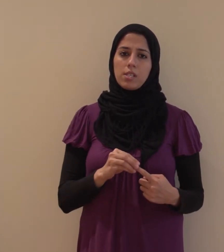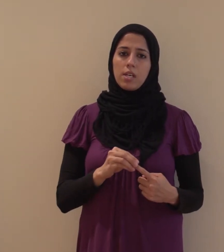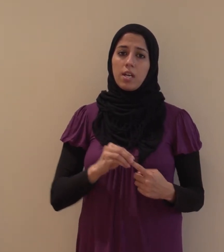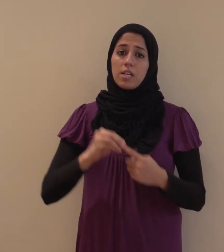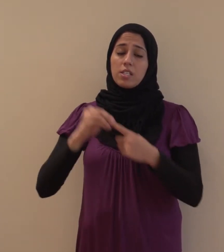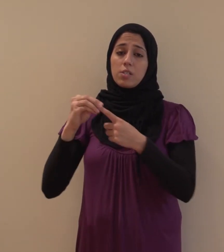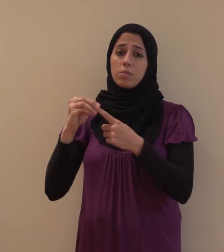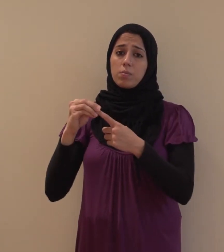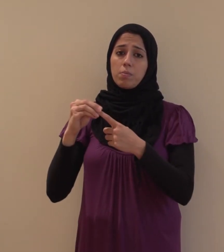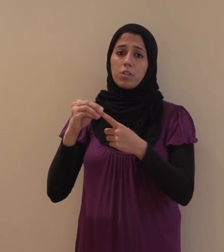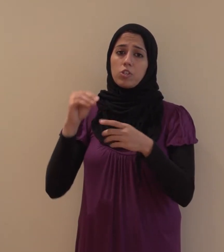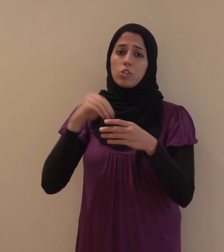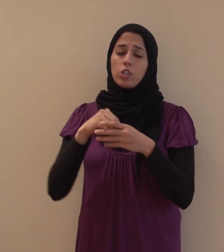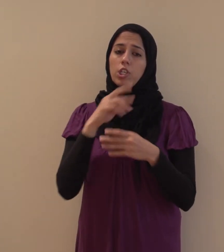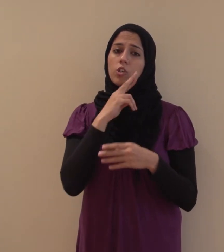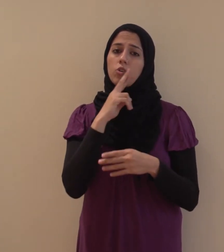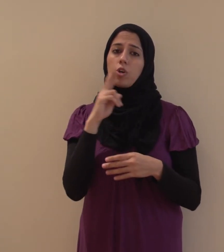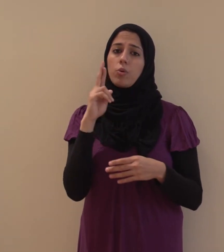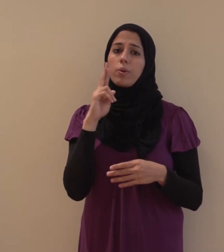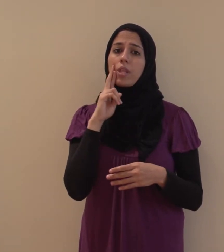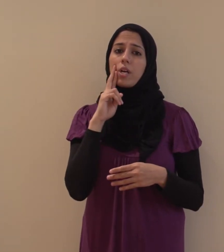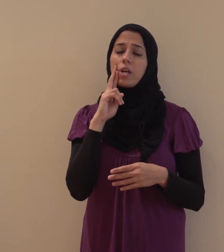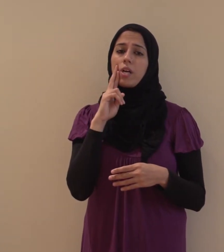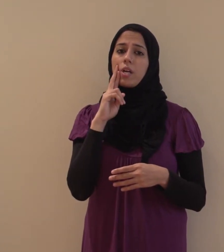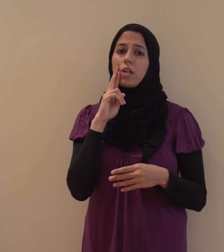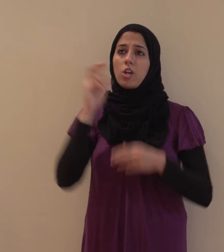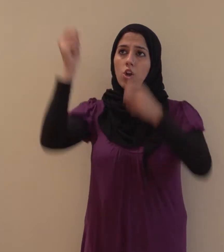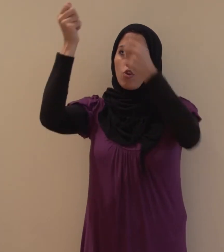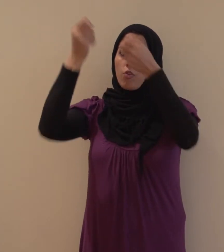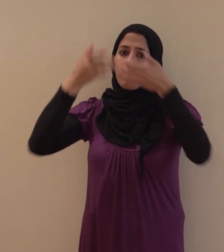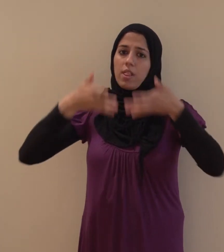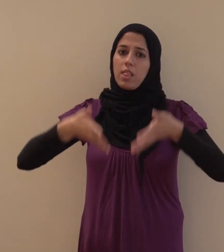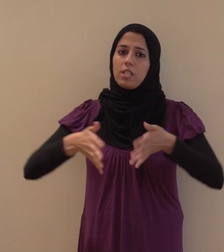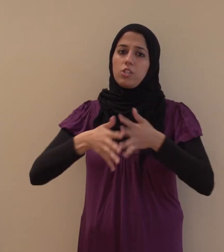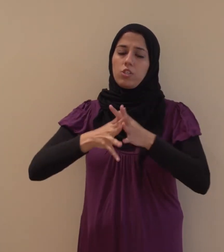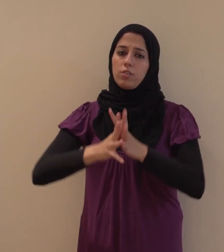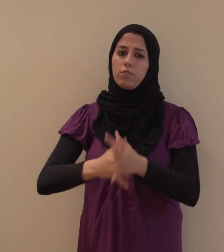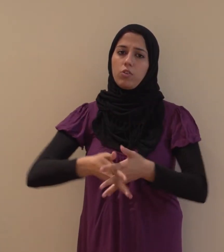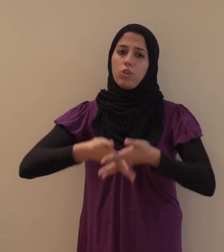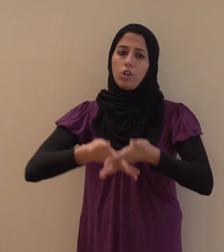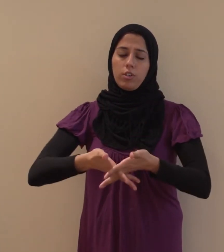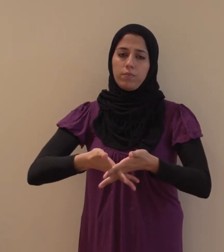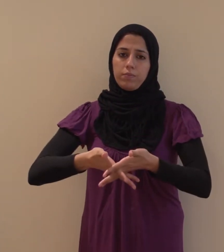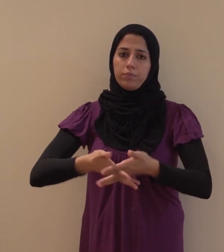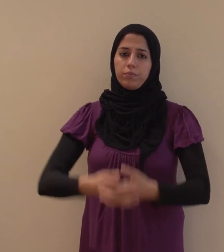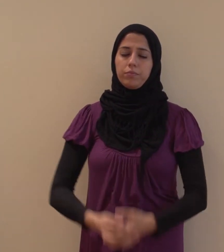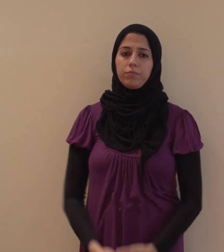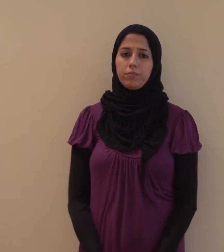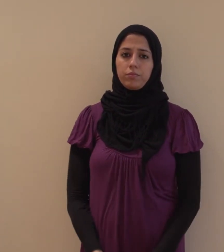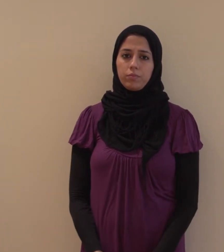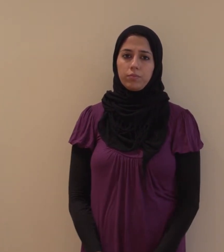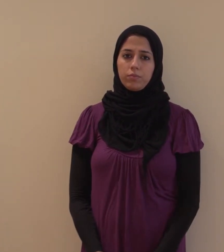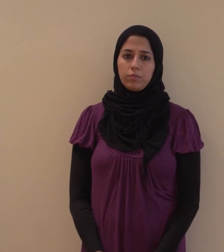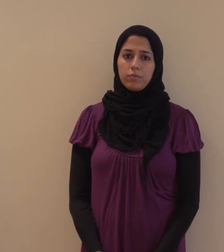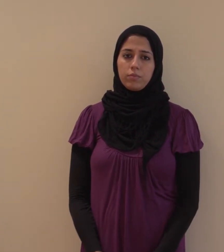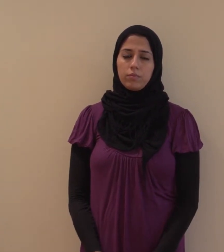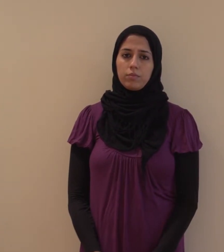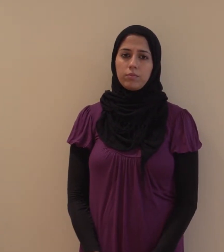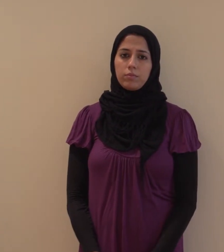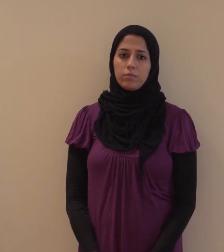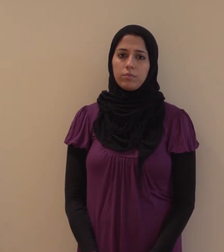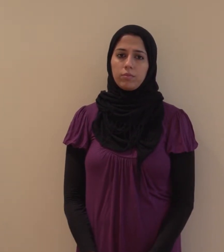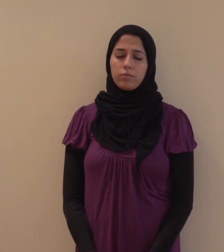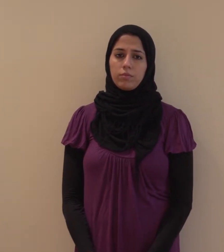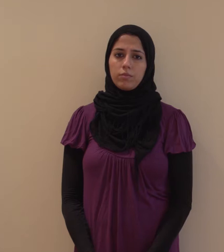was revealed in the holy month. Jibreel alayhi salatu wasalam used to come and recite or review with the